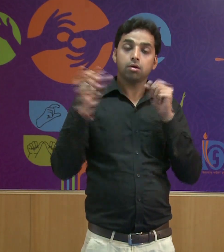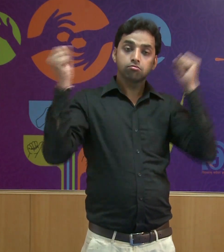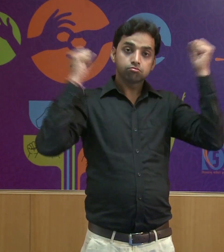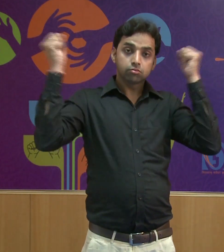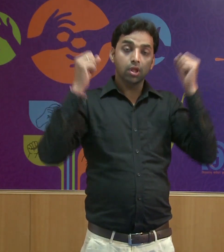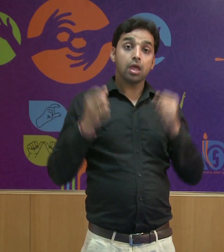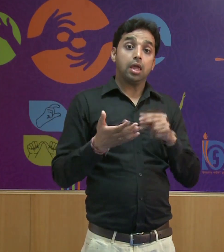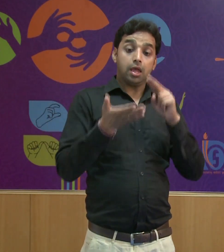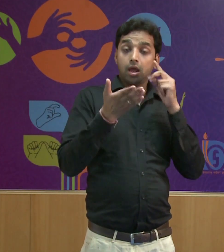Indonesia,